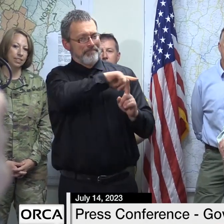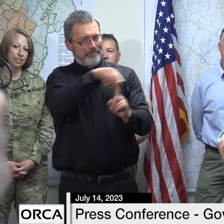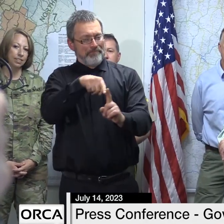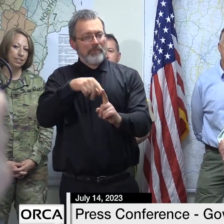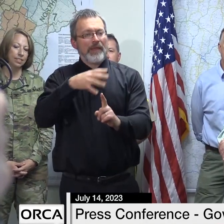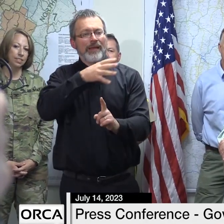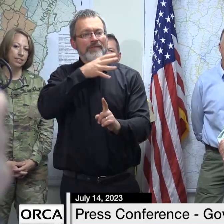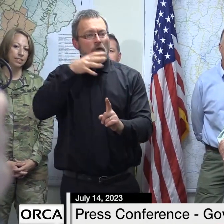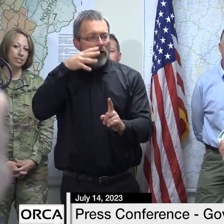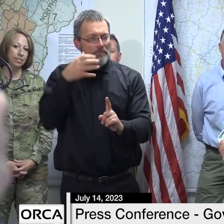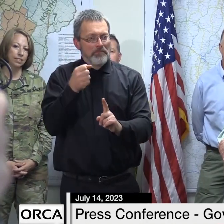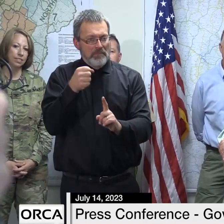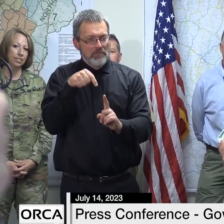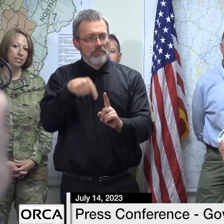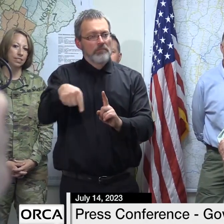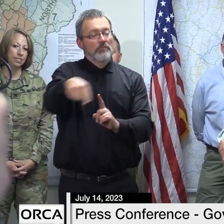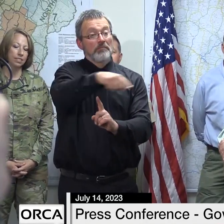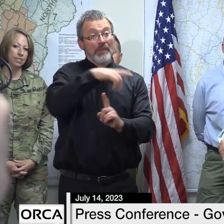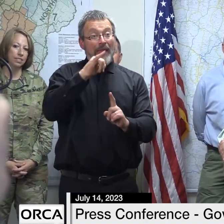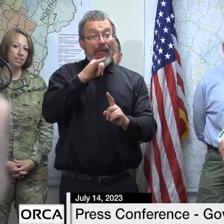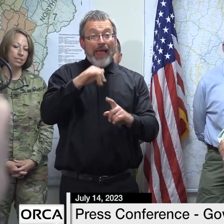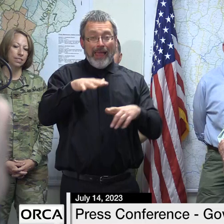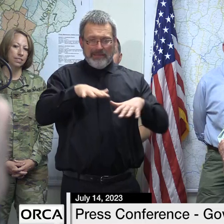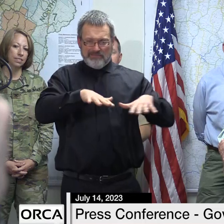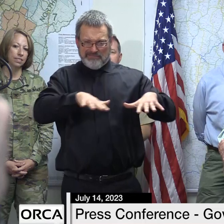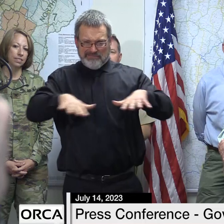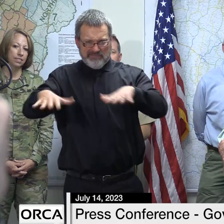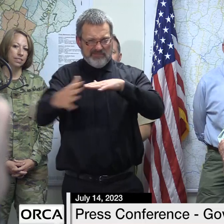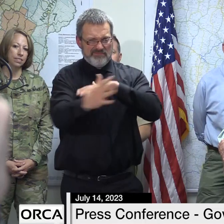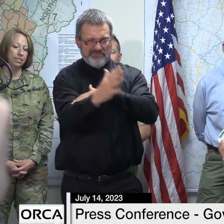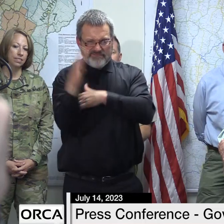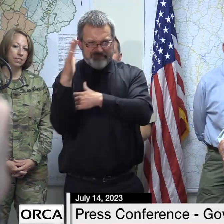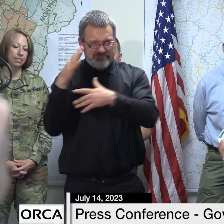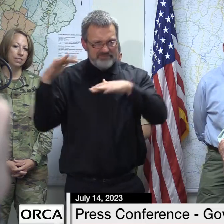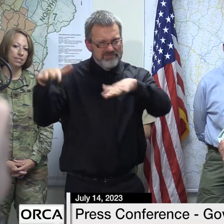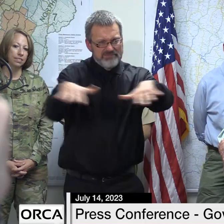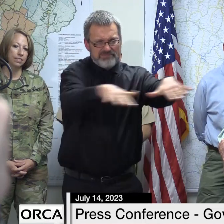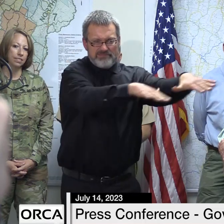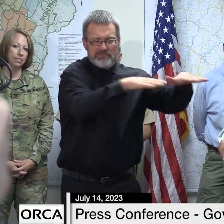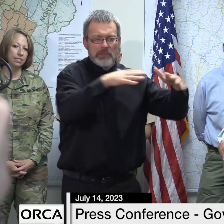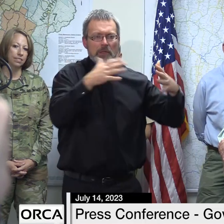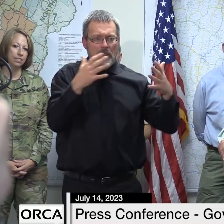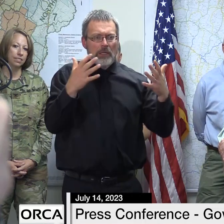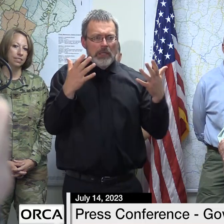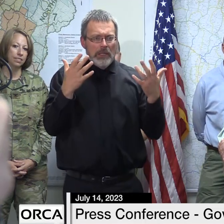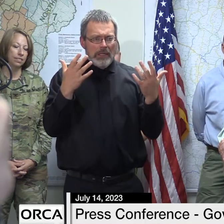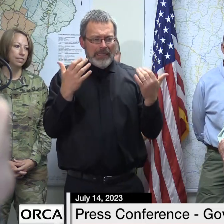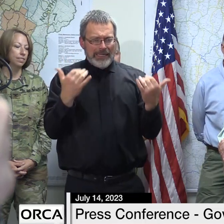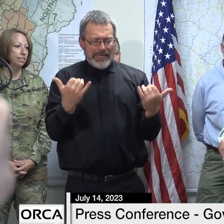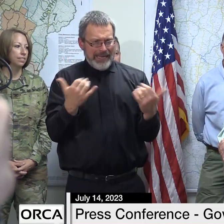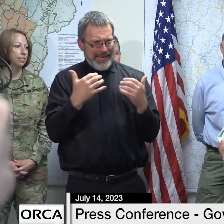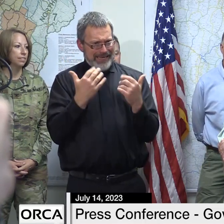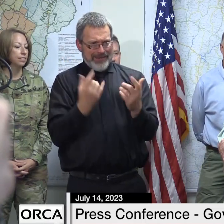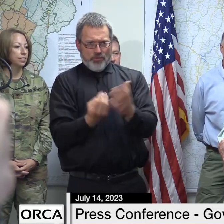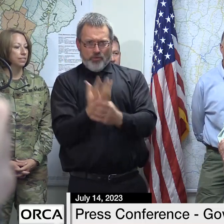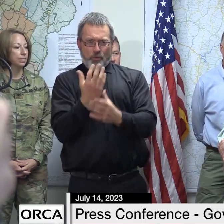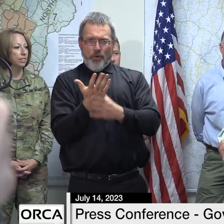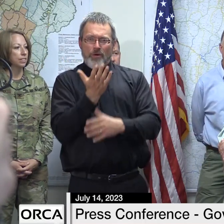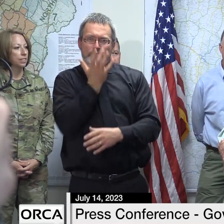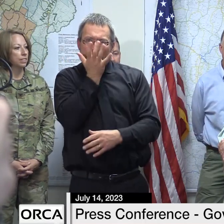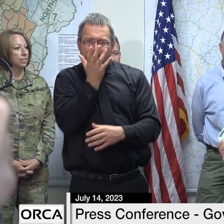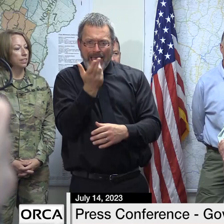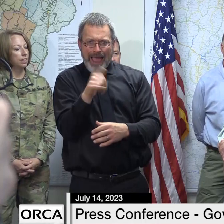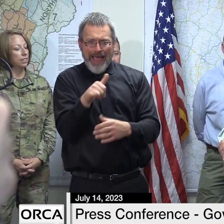are flooded and their cows can't graze or they can't make hay, I mean, what are they to do? A couple of things